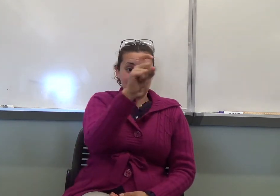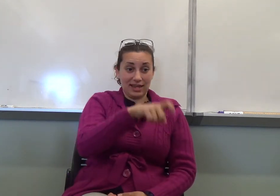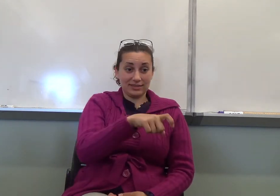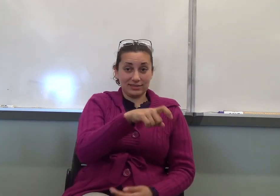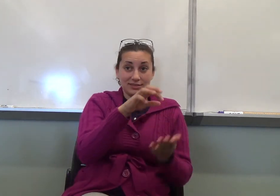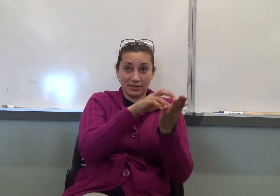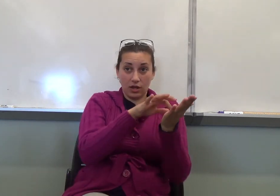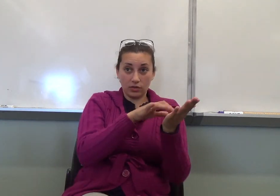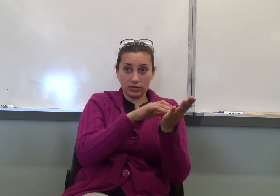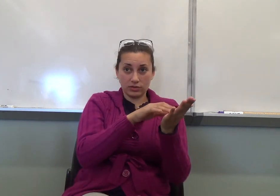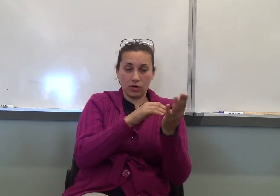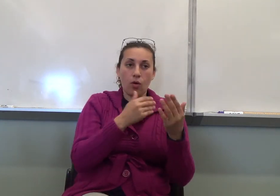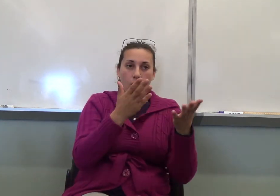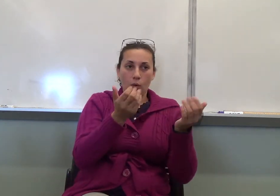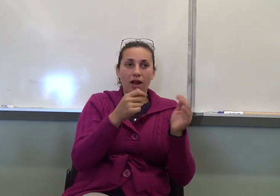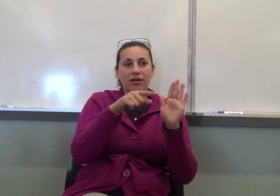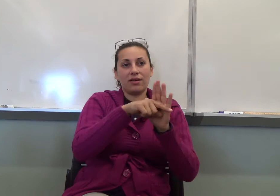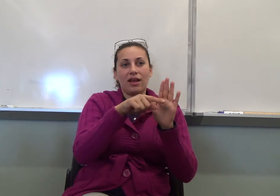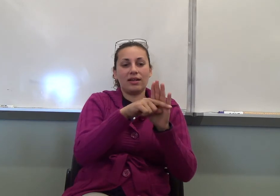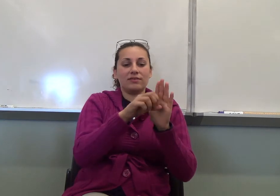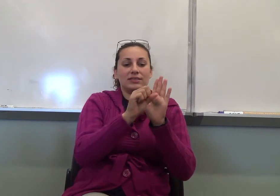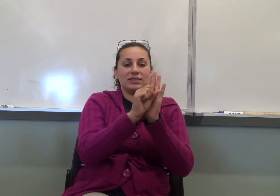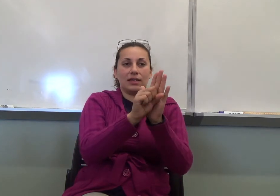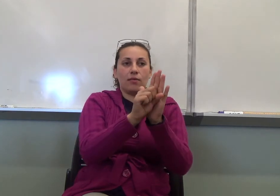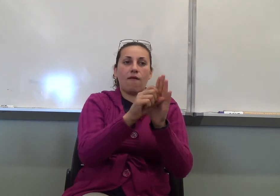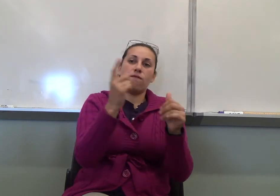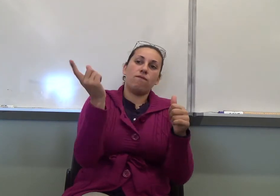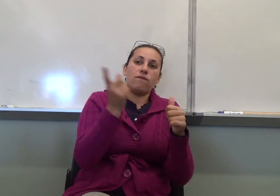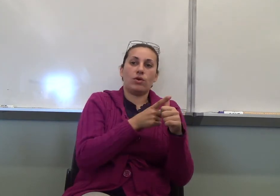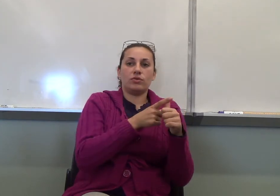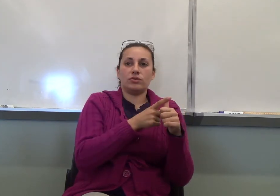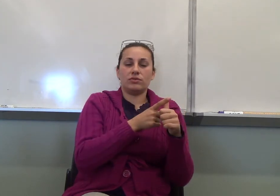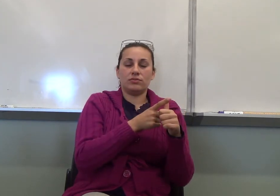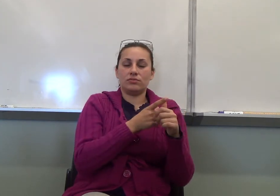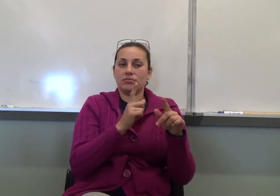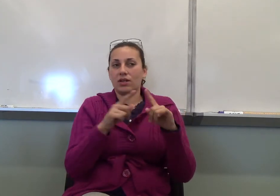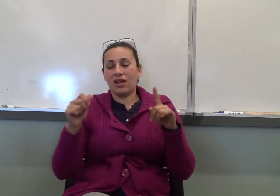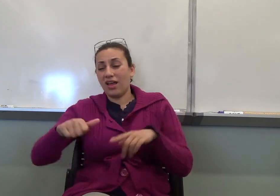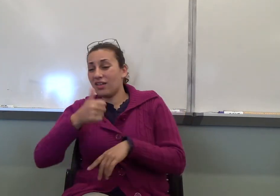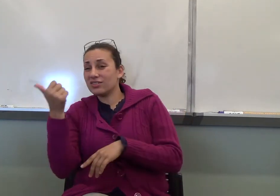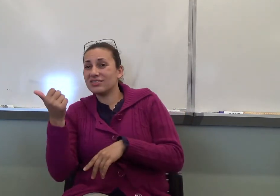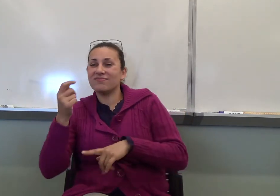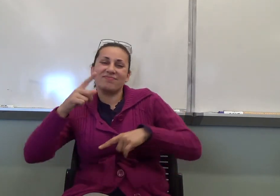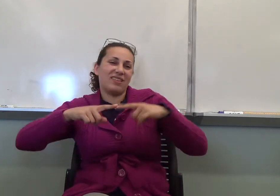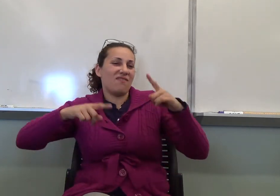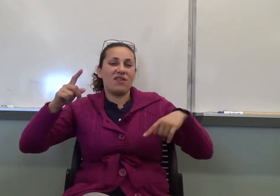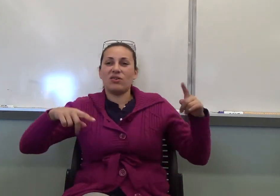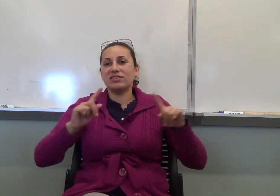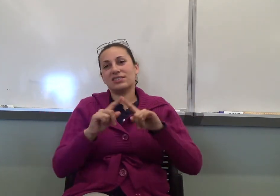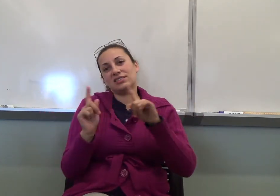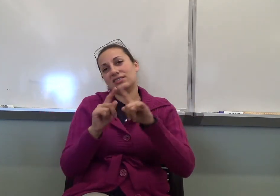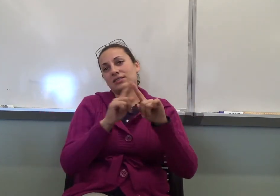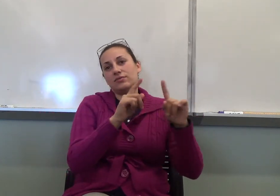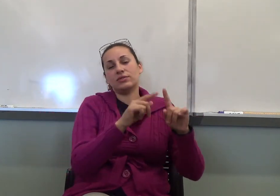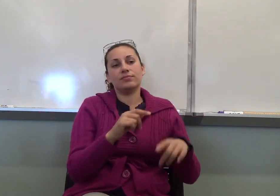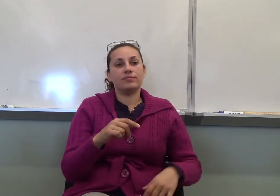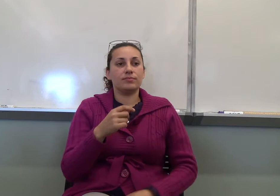it first, but some of the others don't. So you just play with your calculator to find out. I'm going to do it second. This